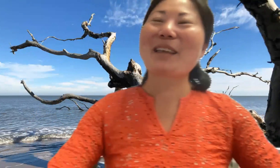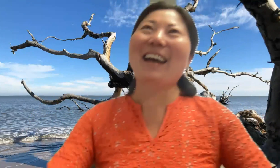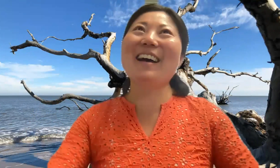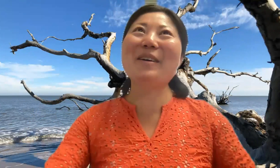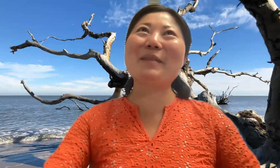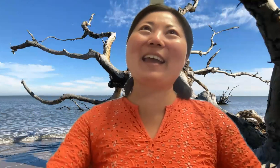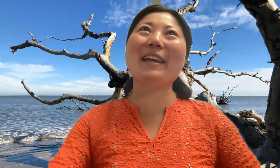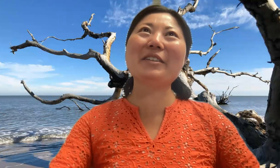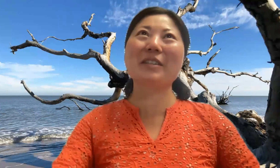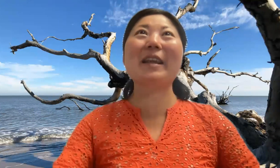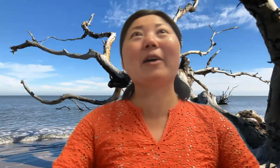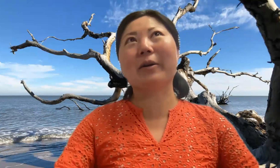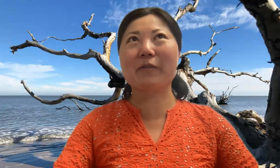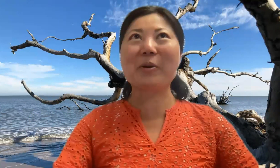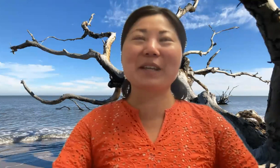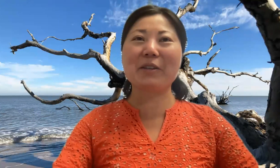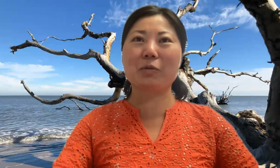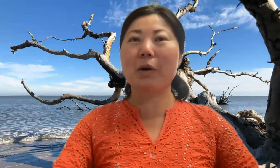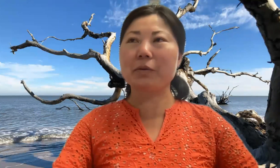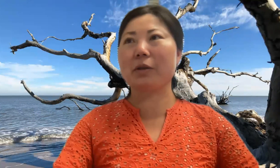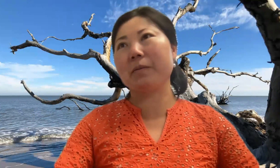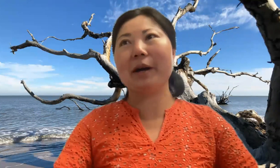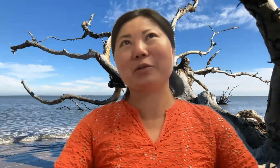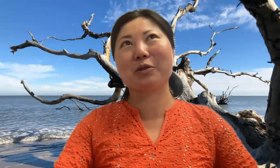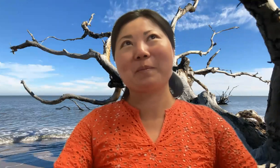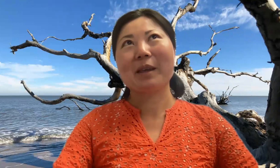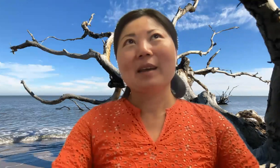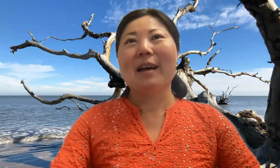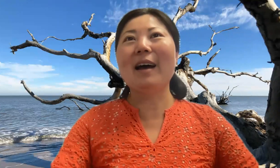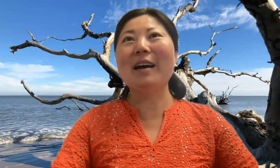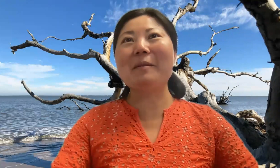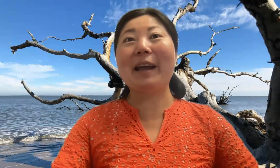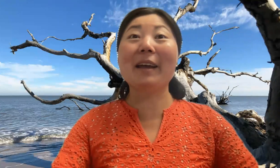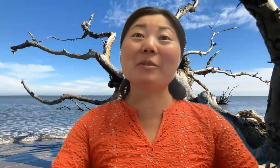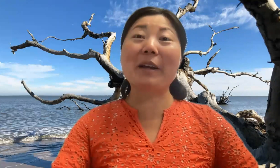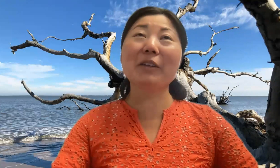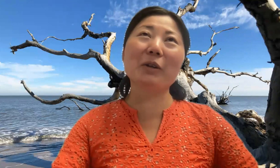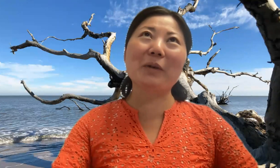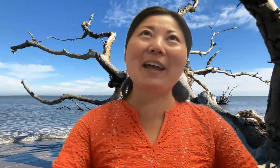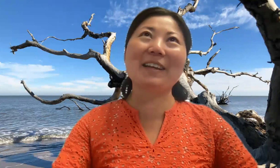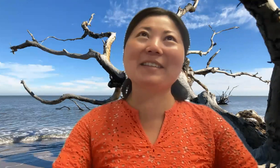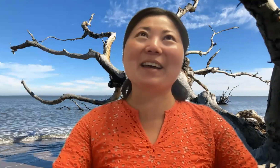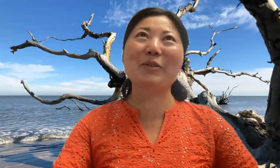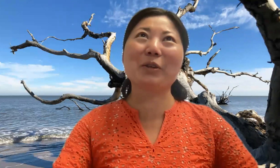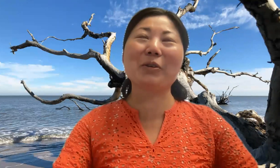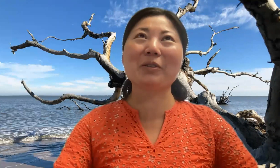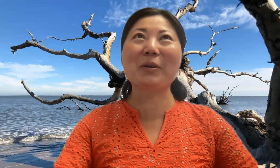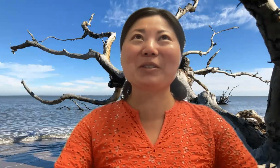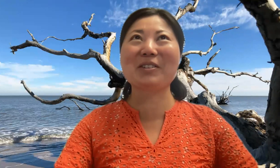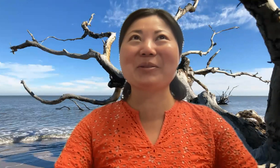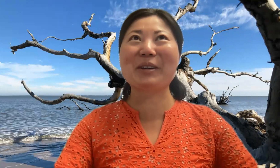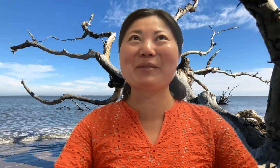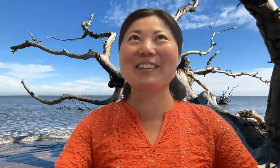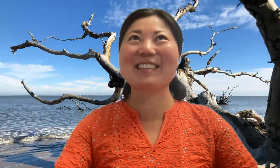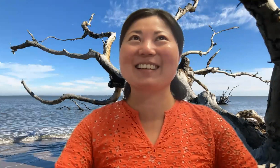science. And now, of course, it has grown so much. And my only regret is that we couldn't